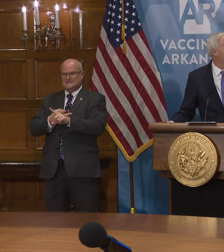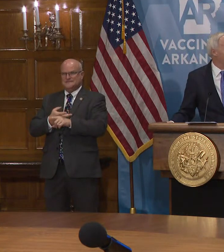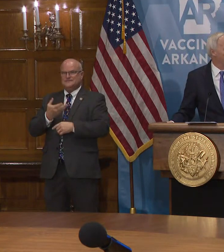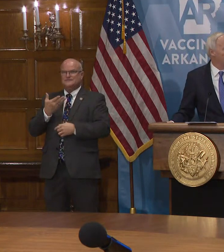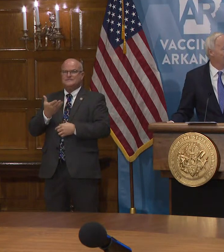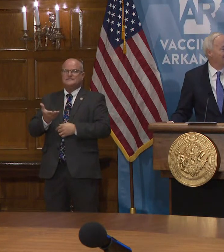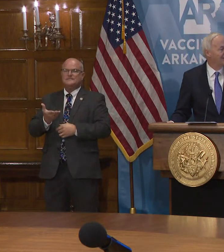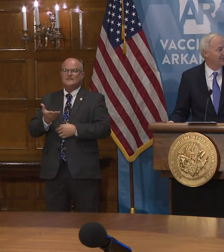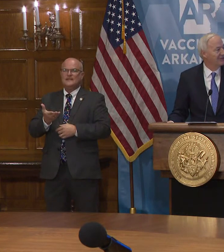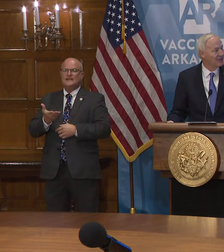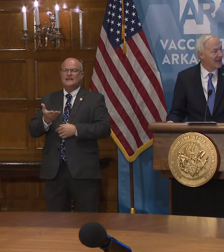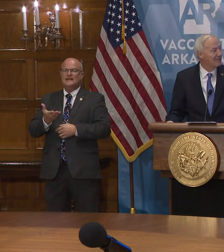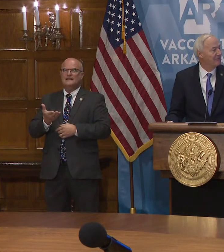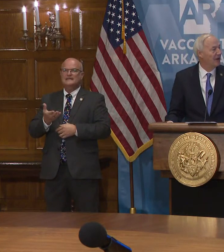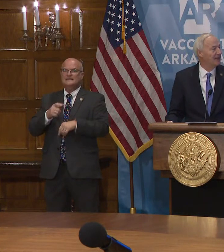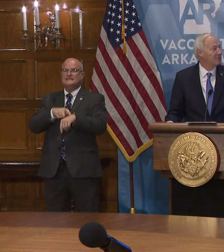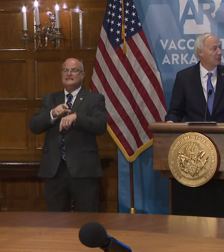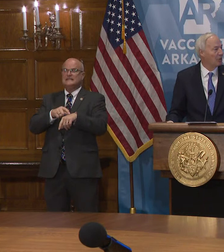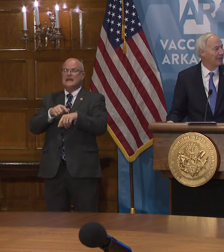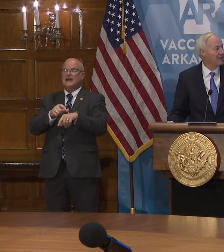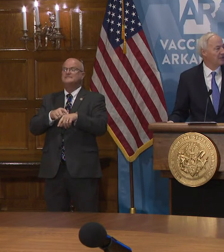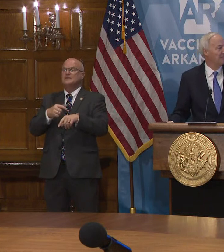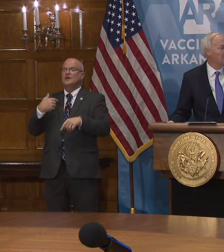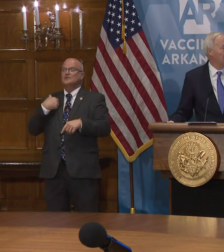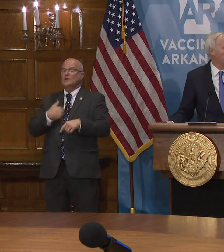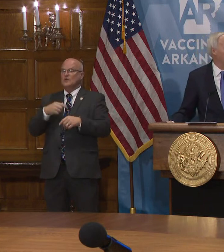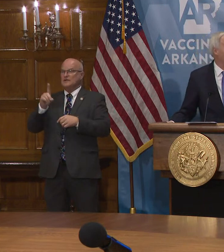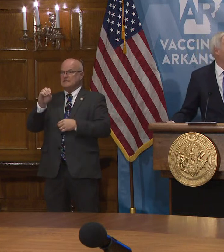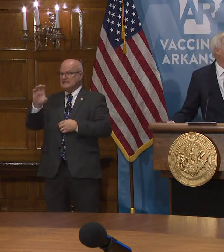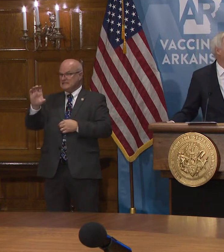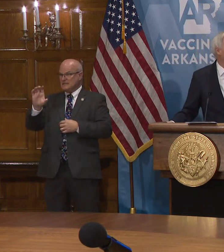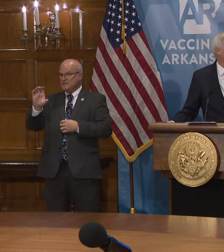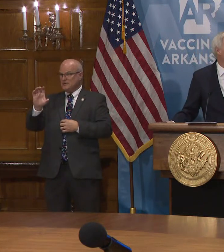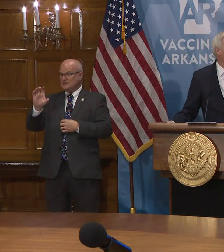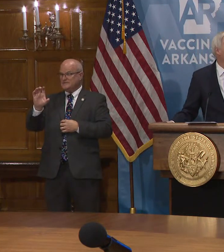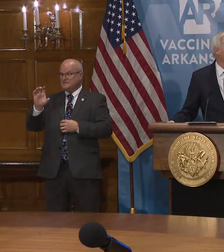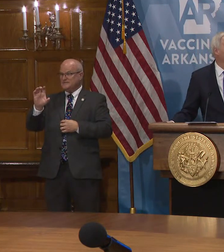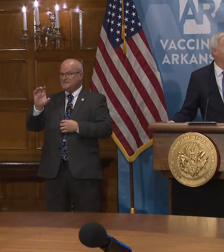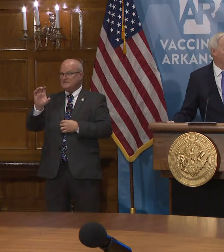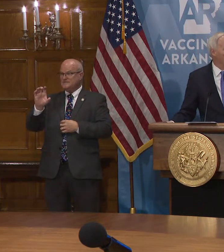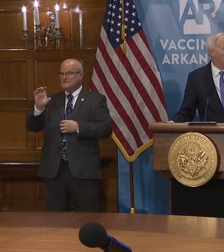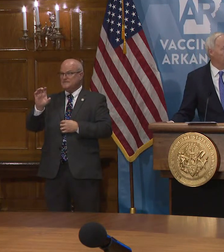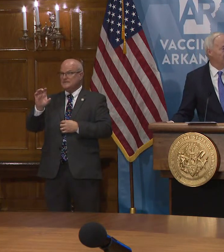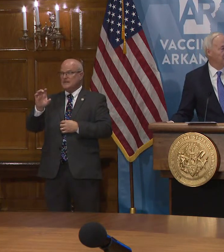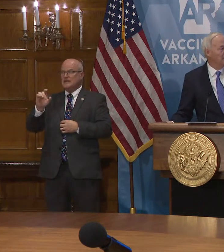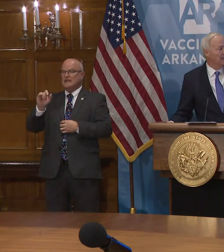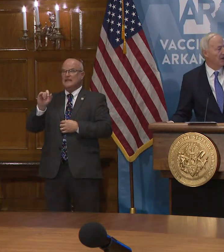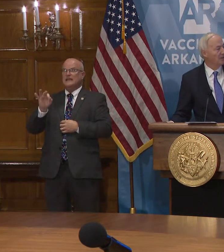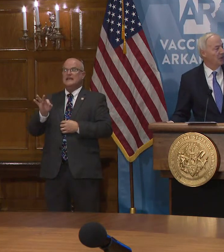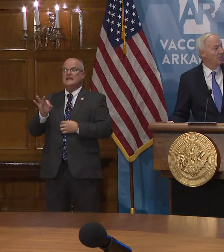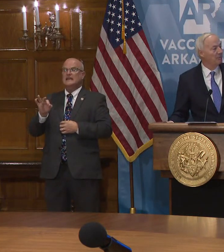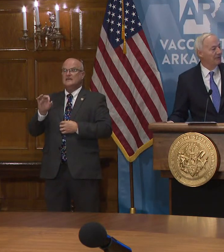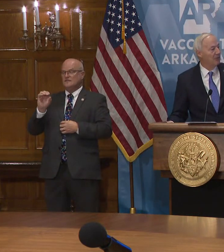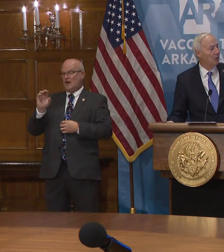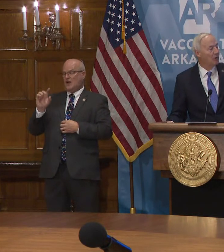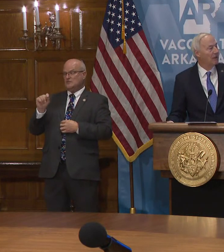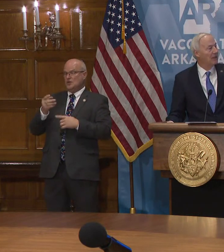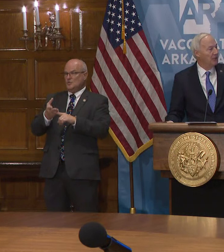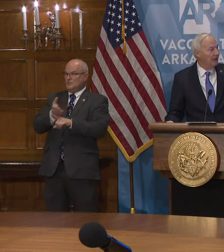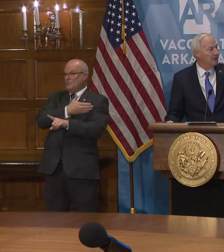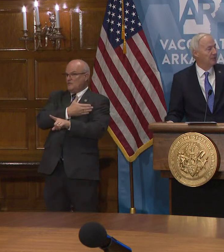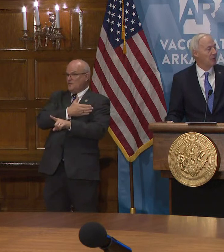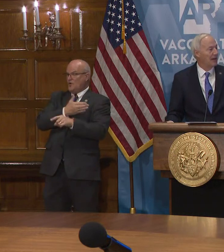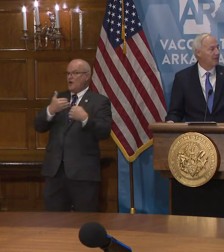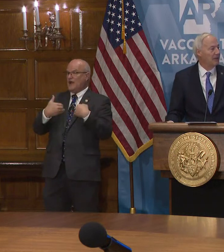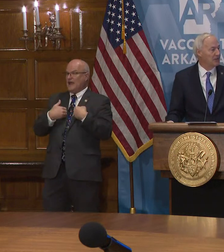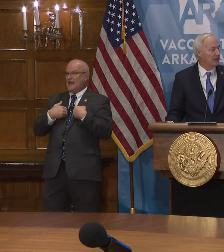the time frame. So we're in December now, and if October and before